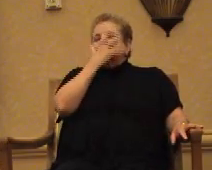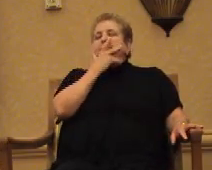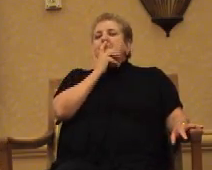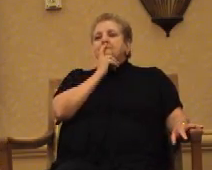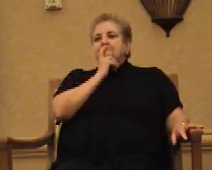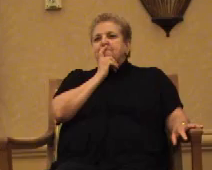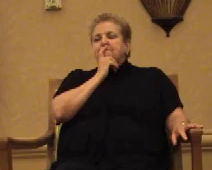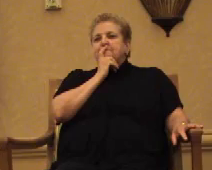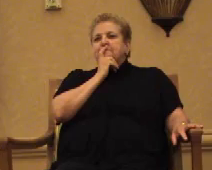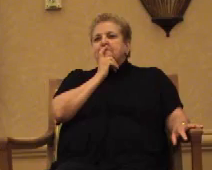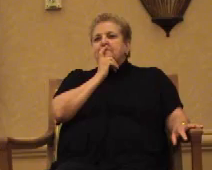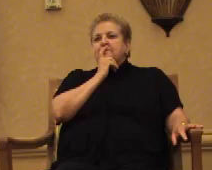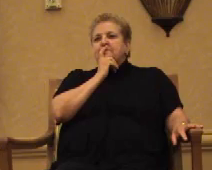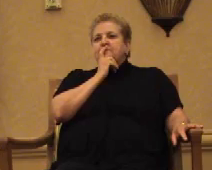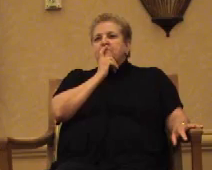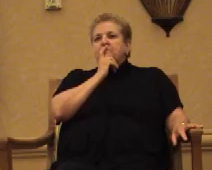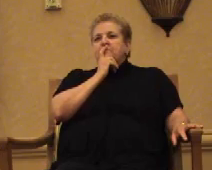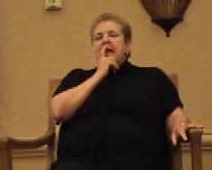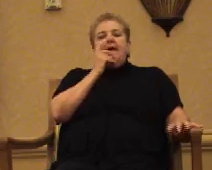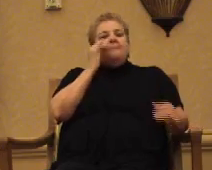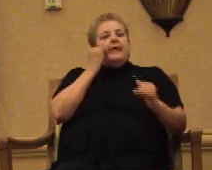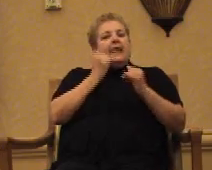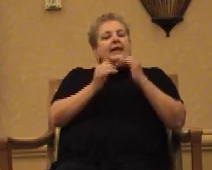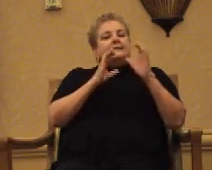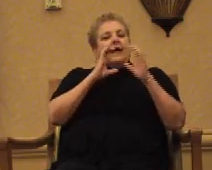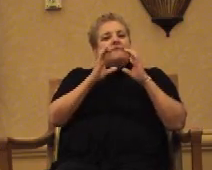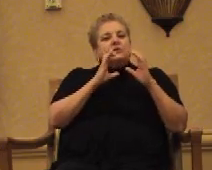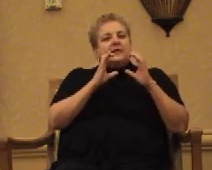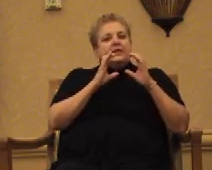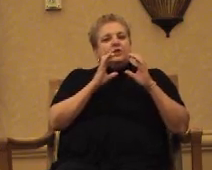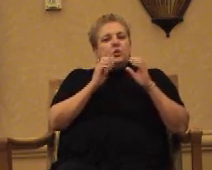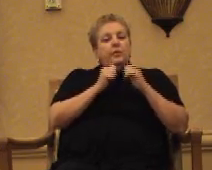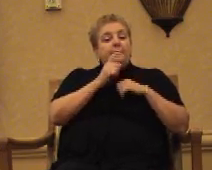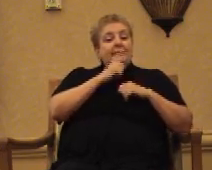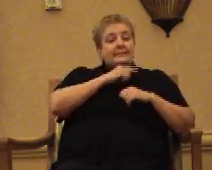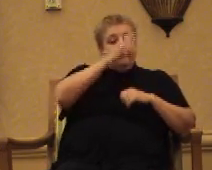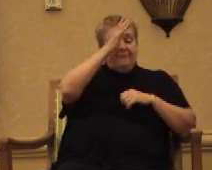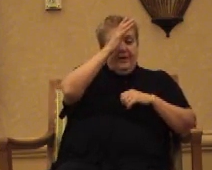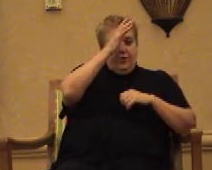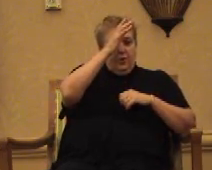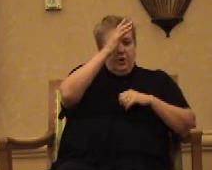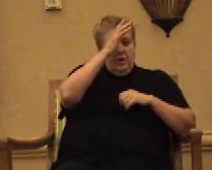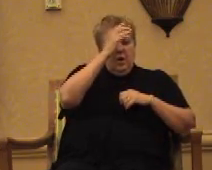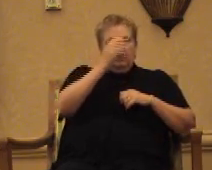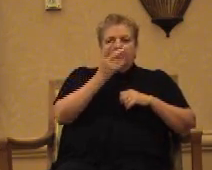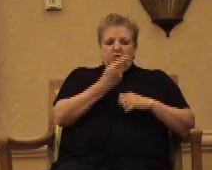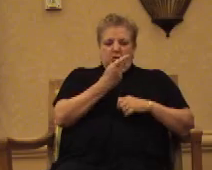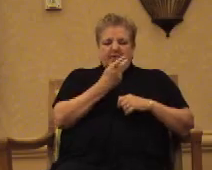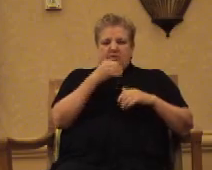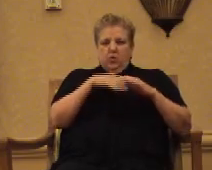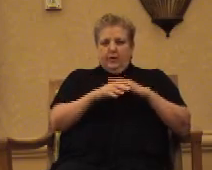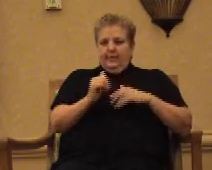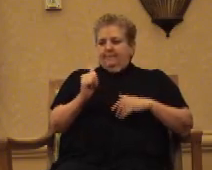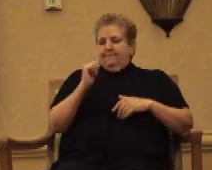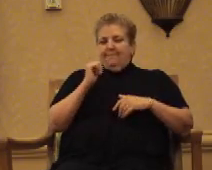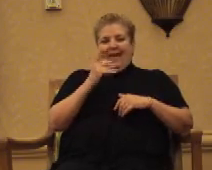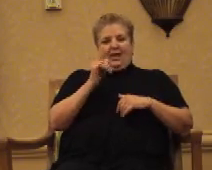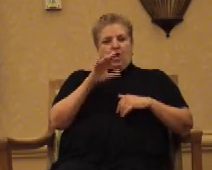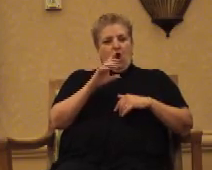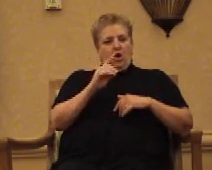I'm standing in the back. The last conversation I was to have with my stepfather was standing in the backyard of this beautiful home in Beverly Hills, and he couldn't look at